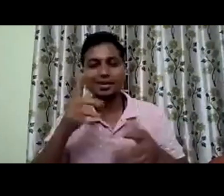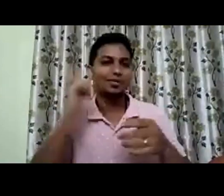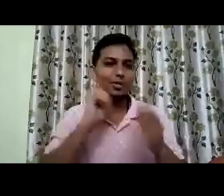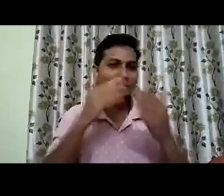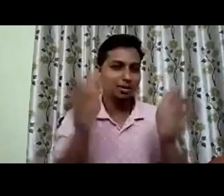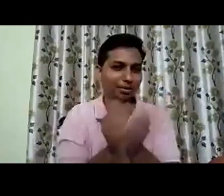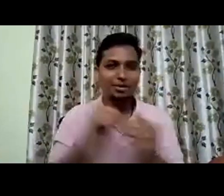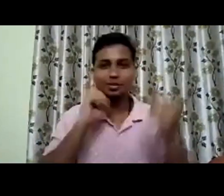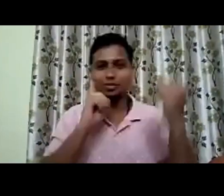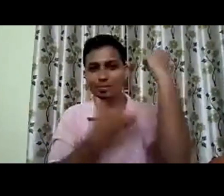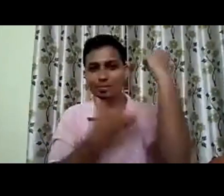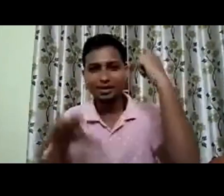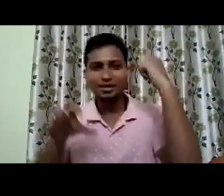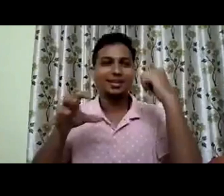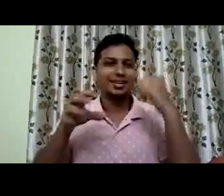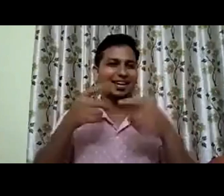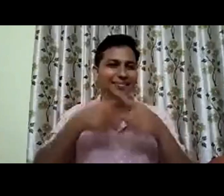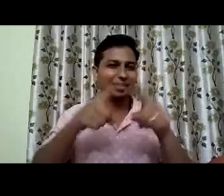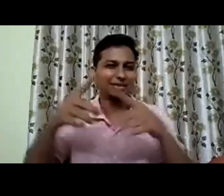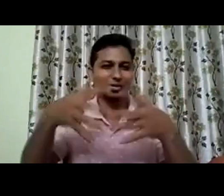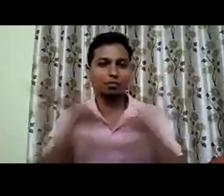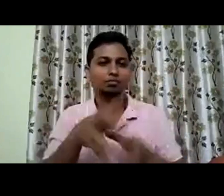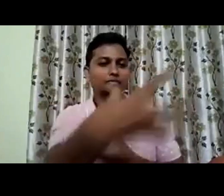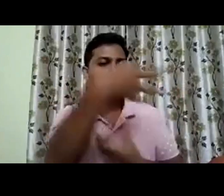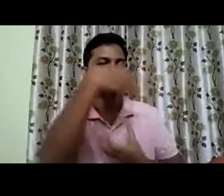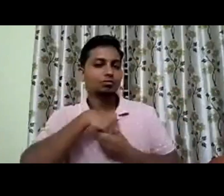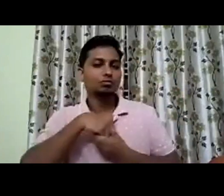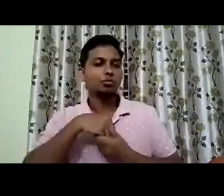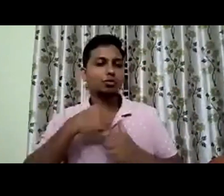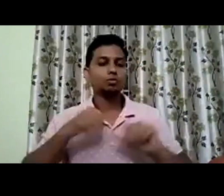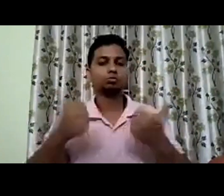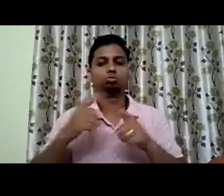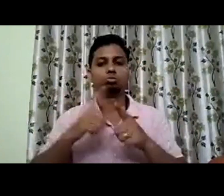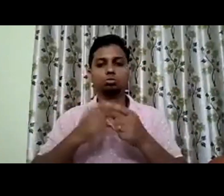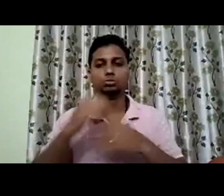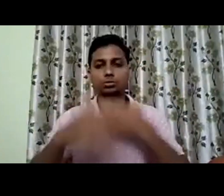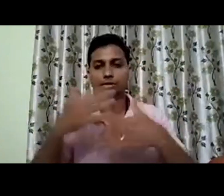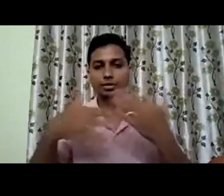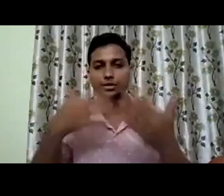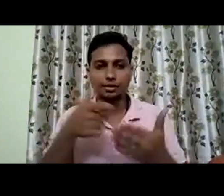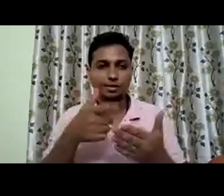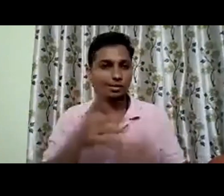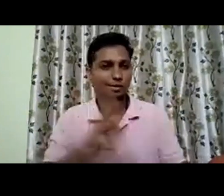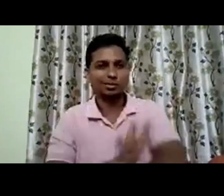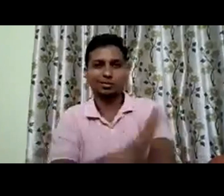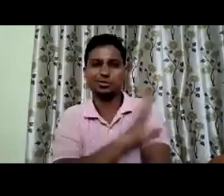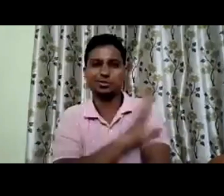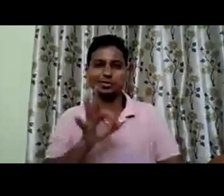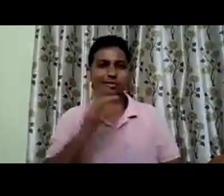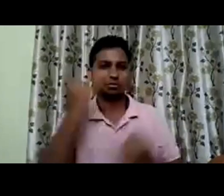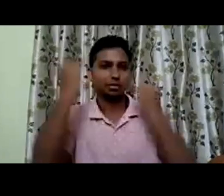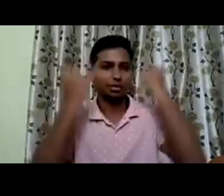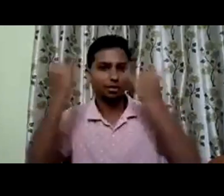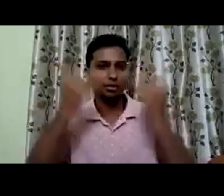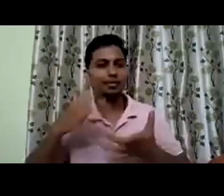the different kinds of courses, like NAD has been doing their advocacy and all these kind of things, where I started learning, and it has helped me a lot